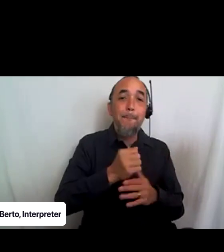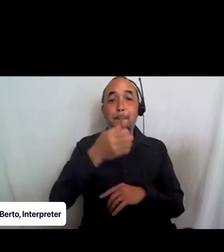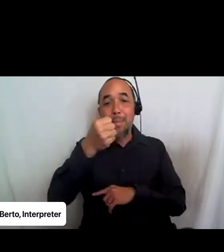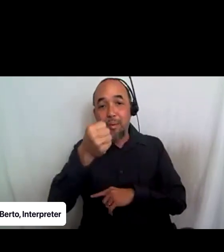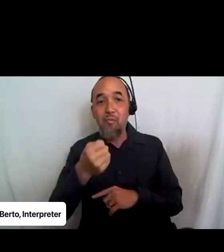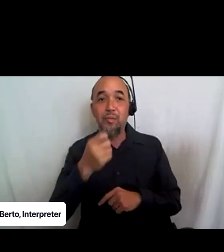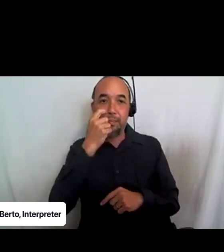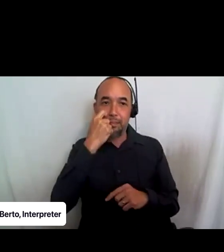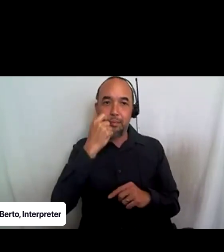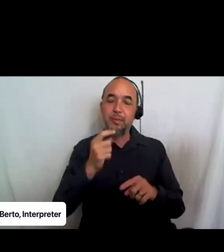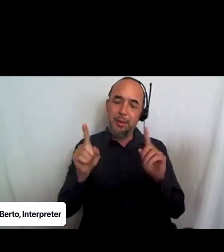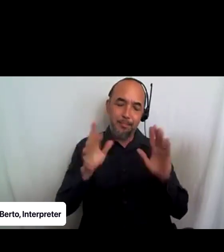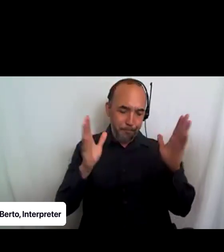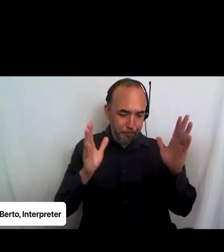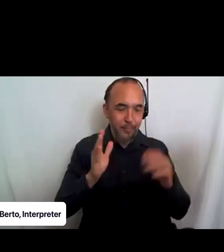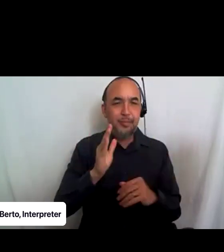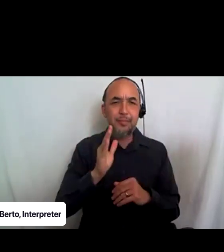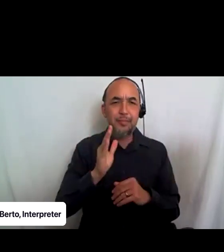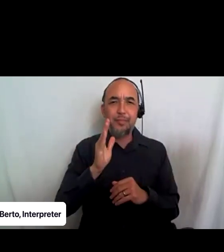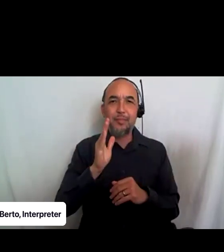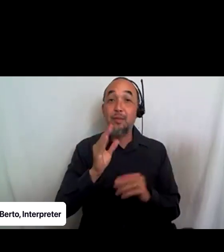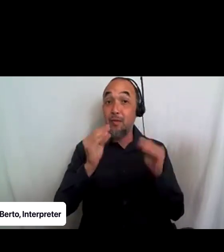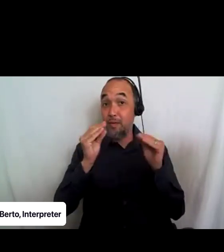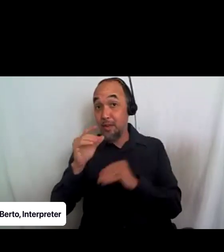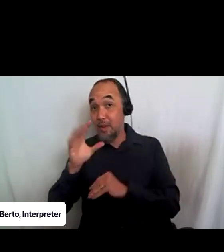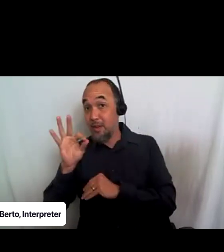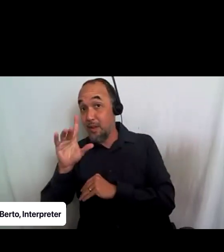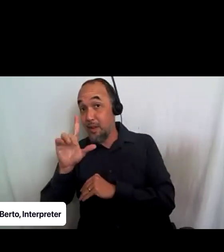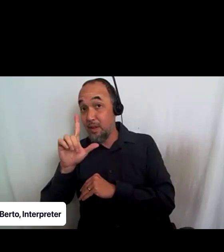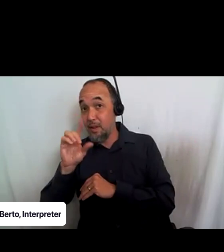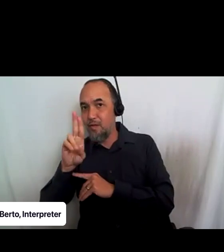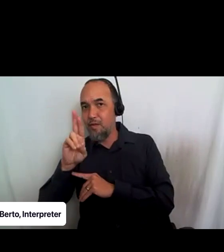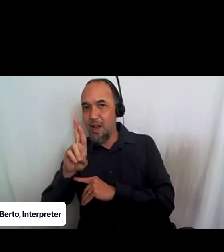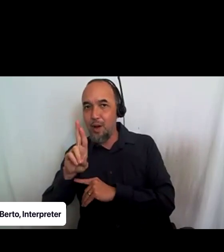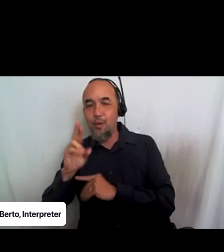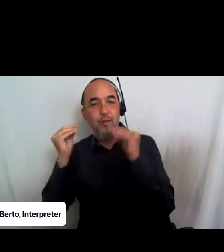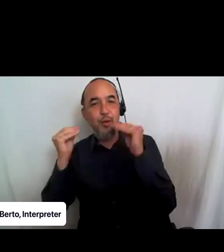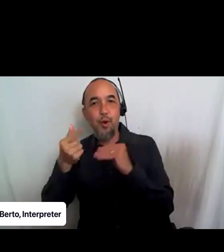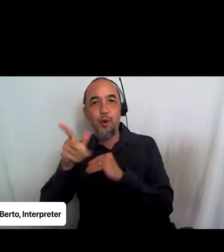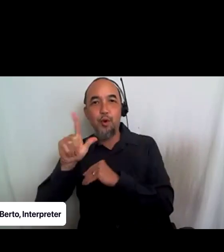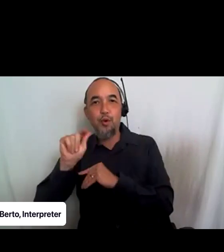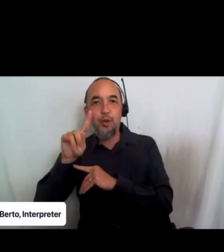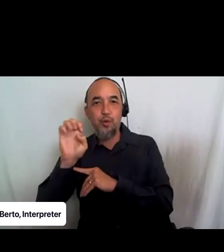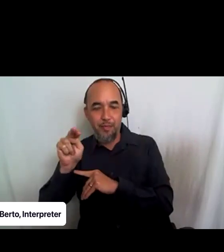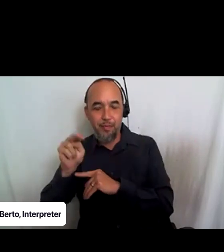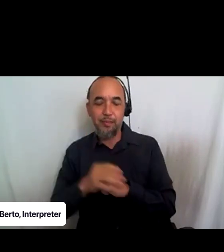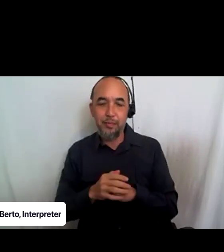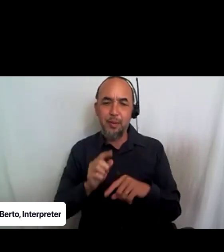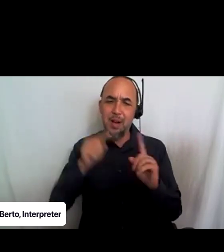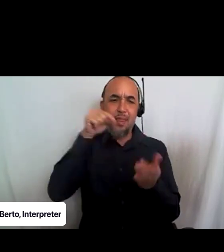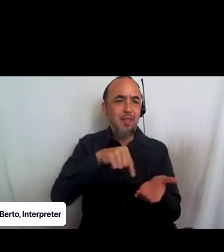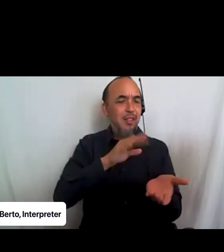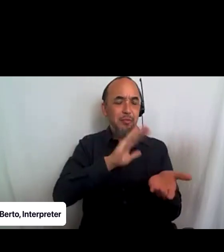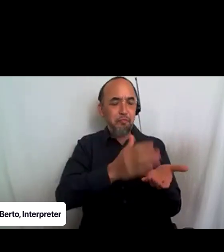it's like healthy. Anyway, I can't wait for you to spread the love with this dish because we all need a warm, cozy hug right now, and we can do it together. It's